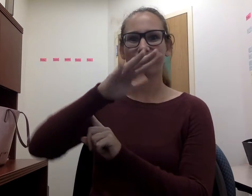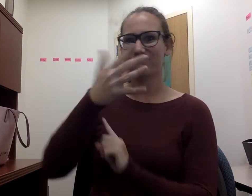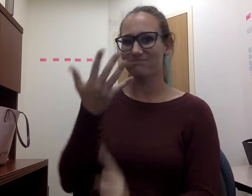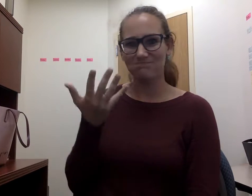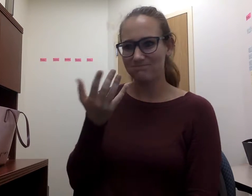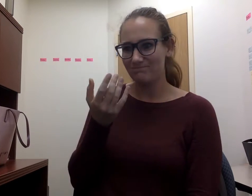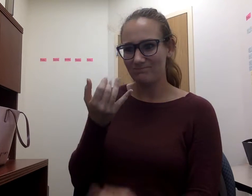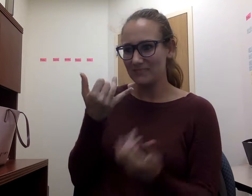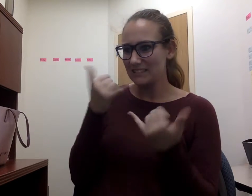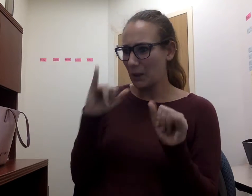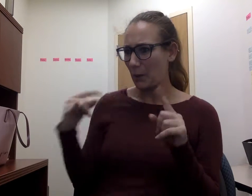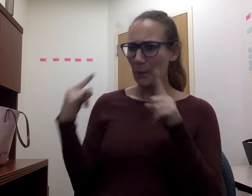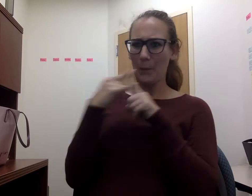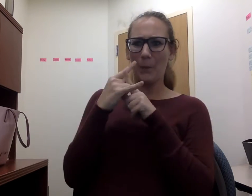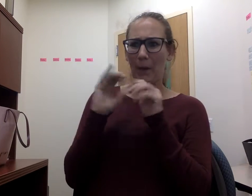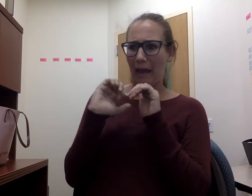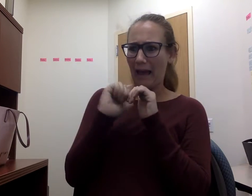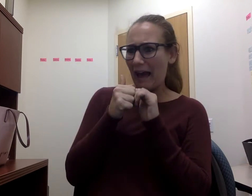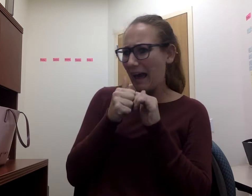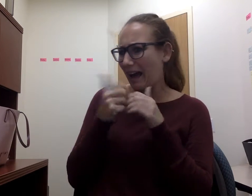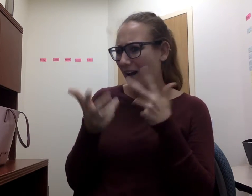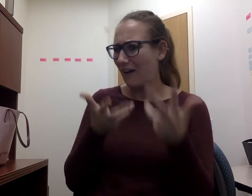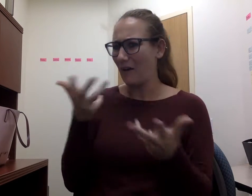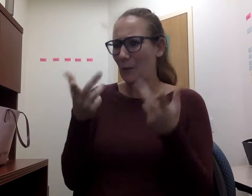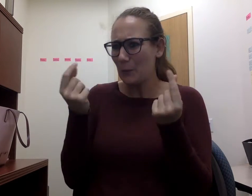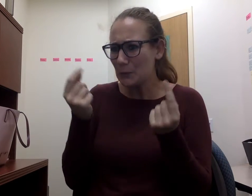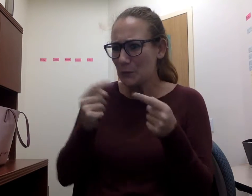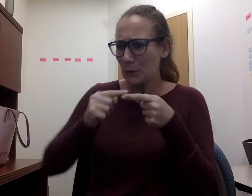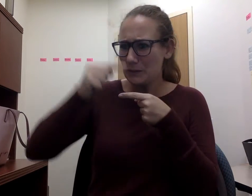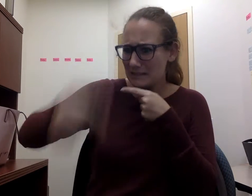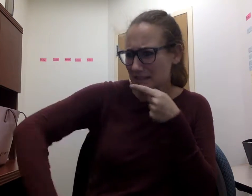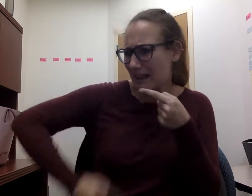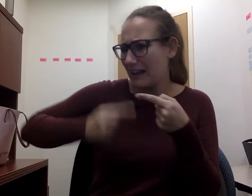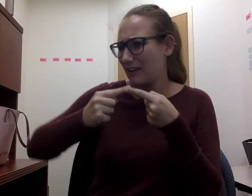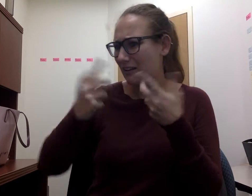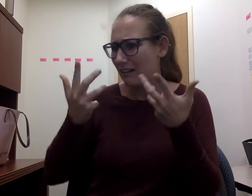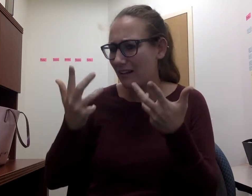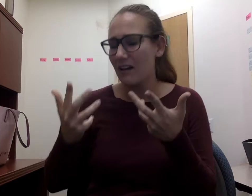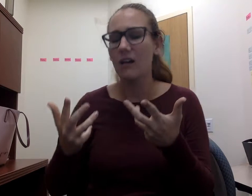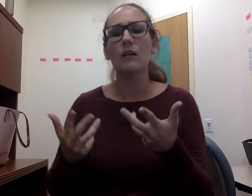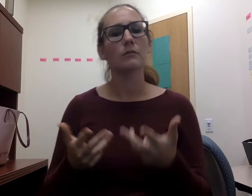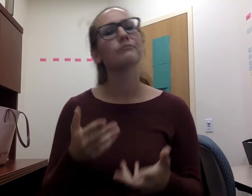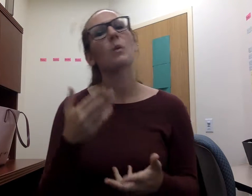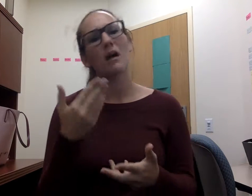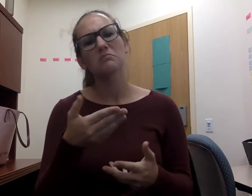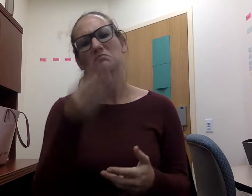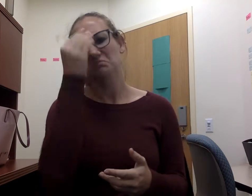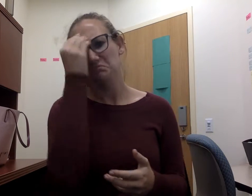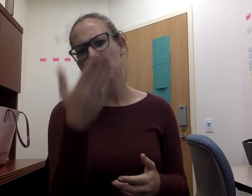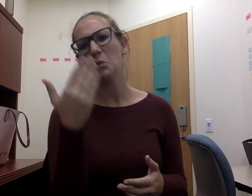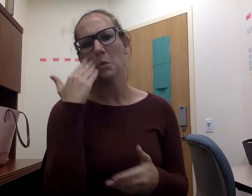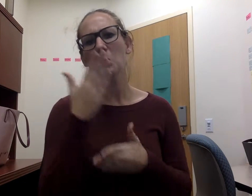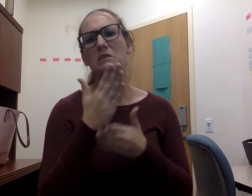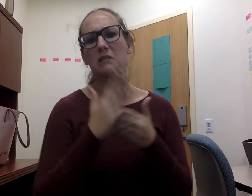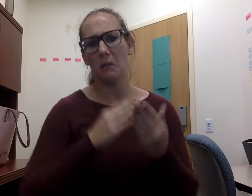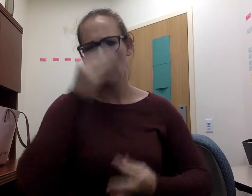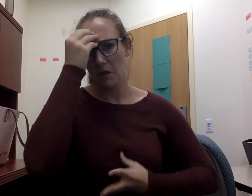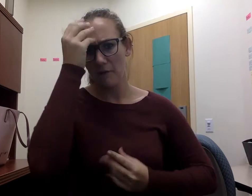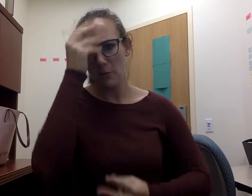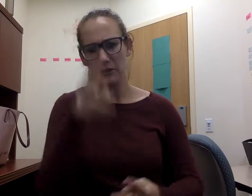what is known about the water cycle? With 2 words, flows and stores. The water cycle is a series of